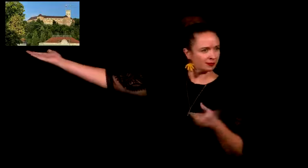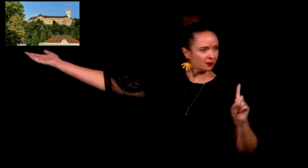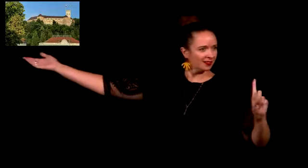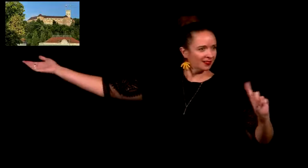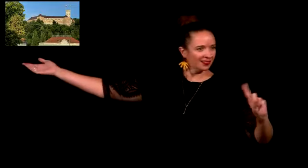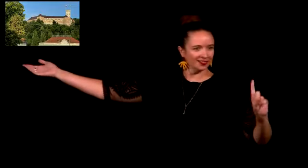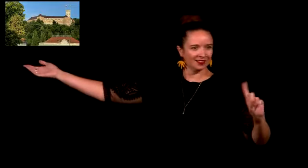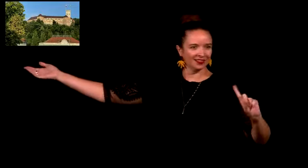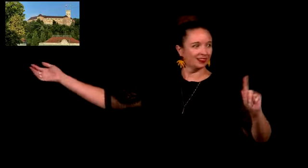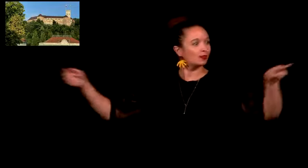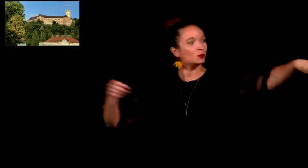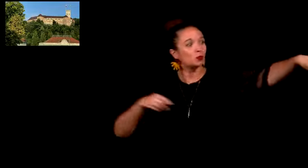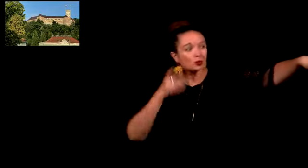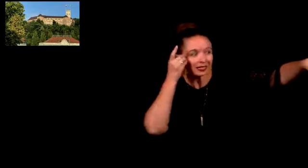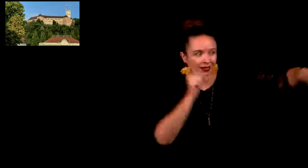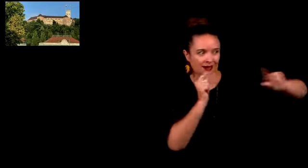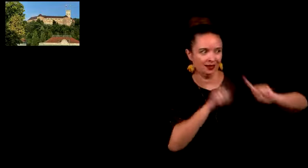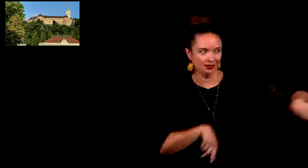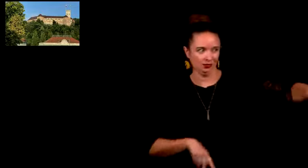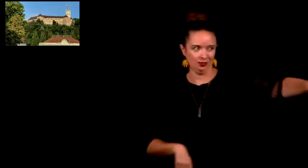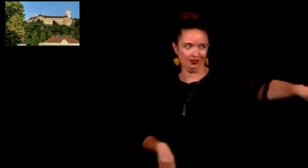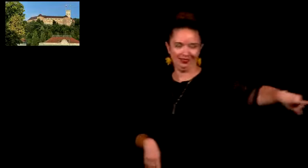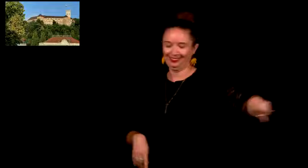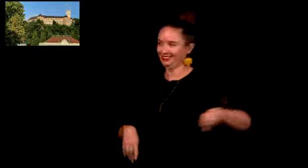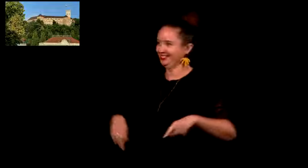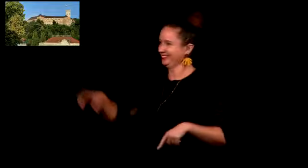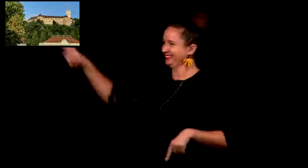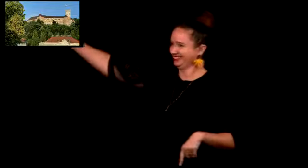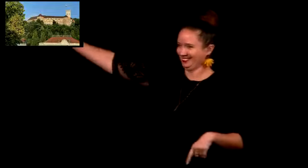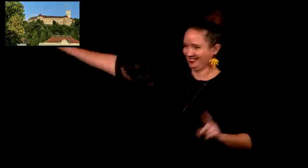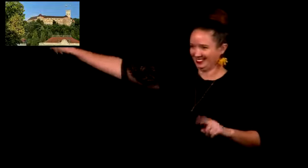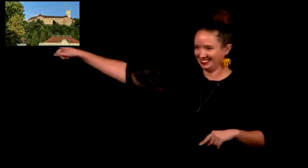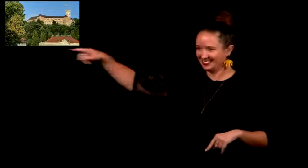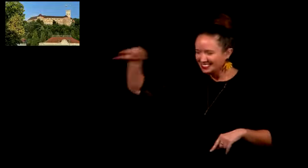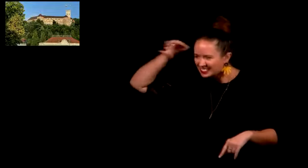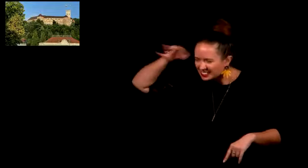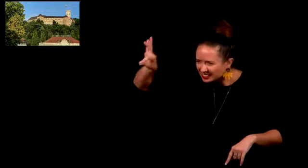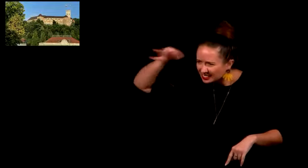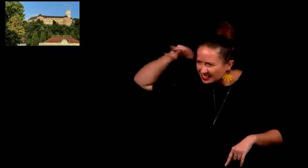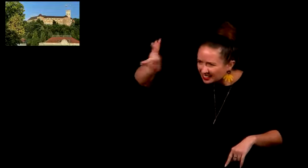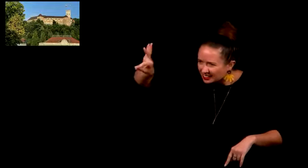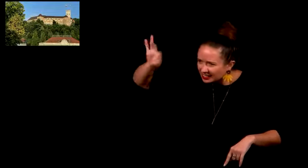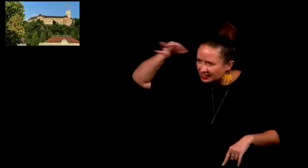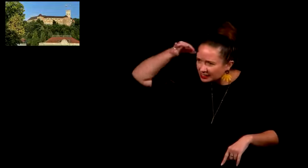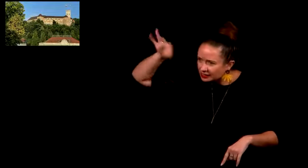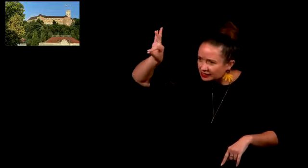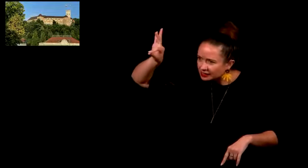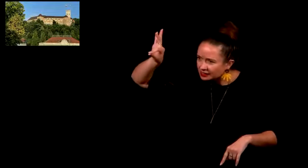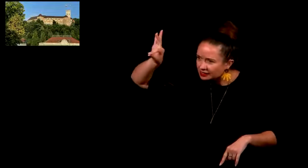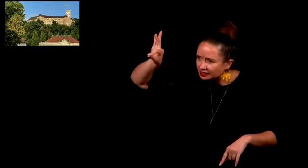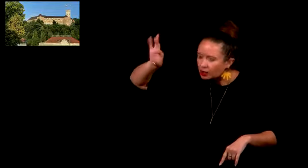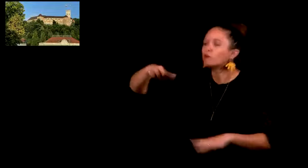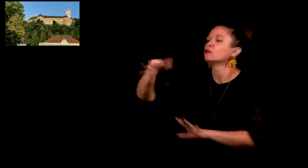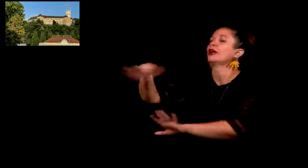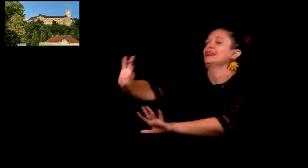All right, so do you guys recognize this picture? Where is this? Nope, you're not allowed to answer. I want other people to answer. So it's close. Where